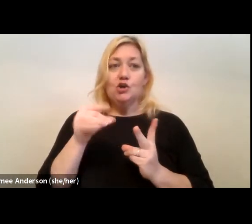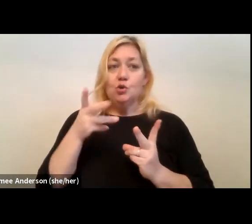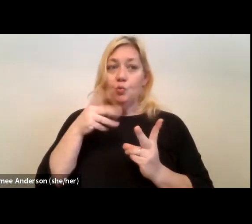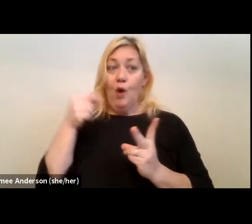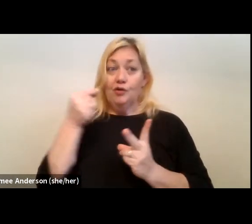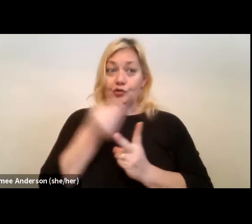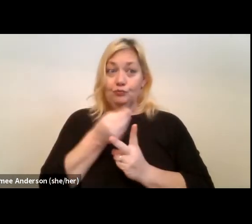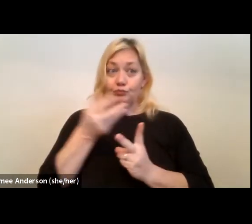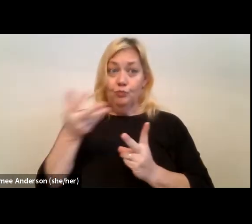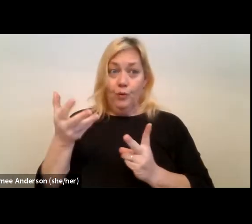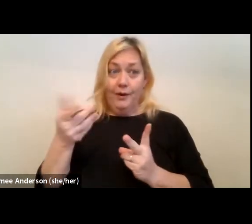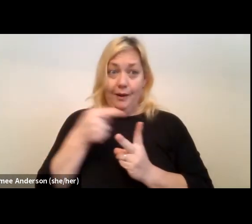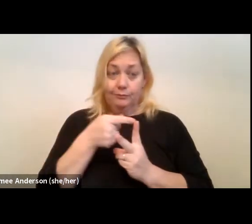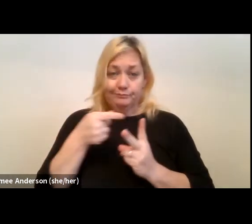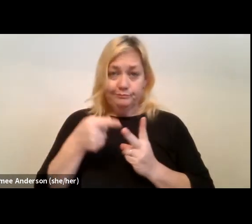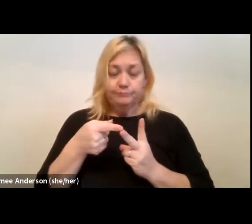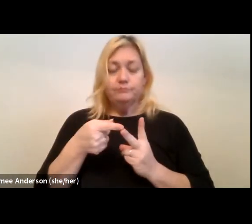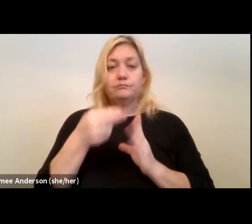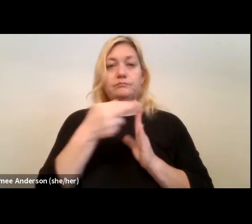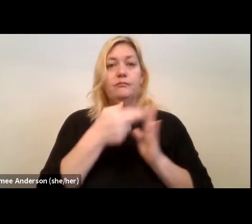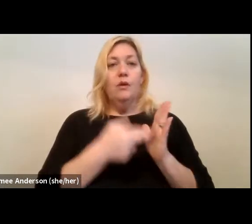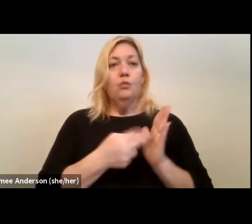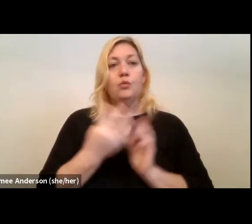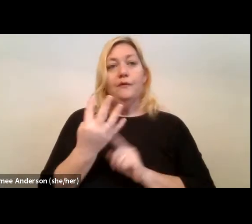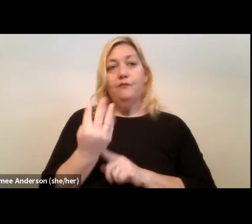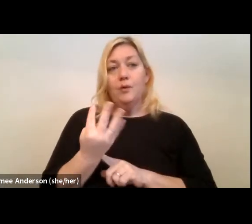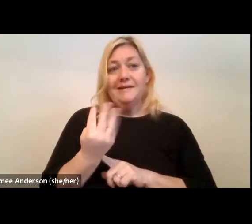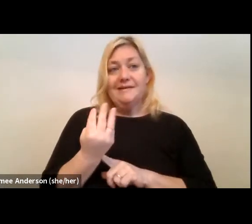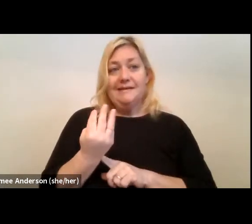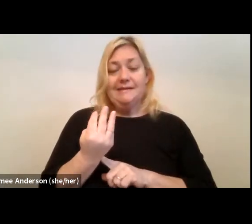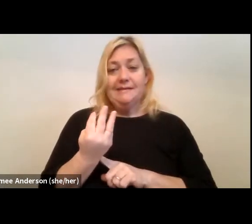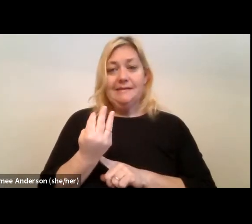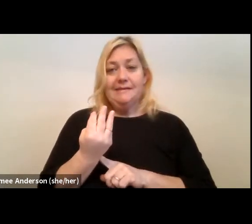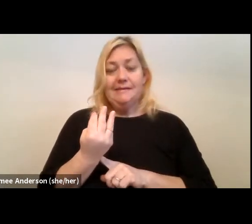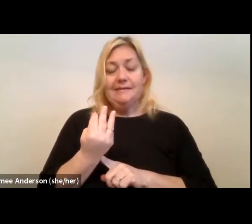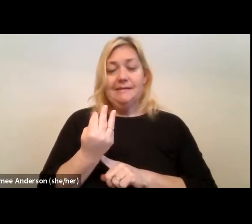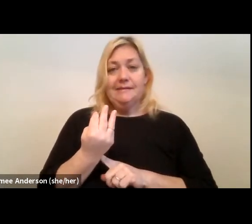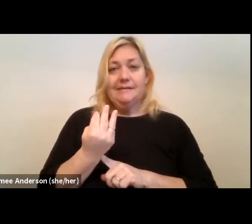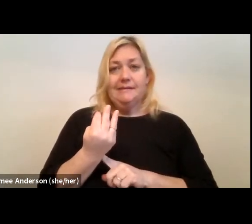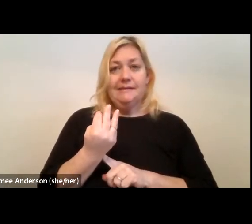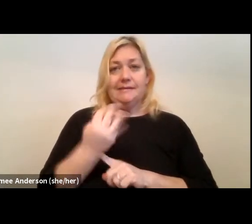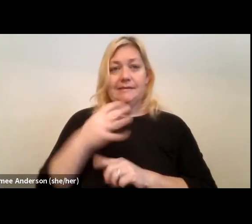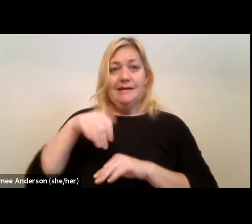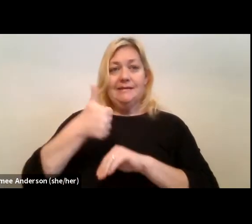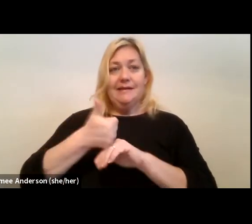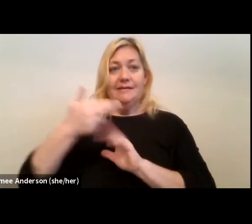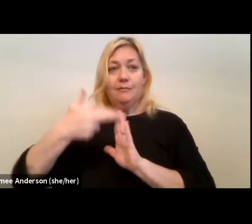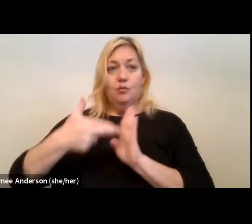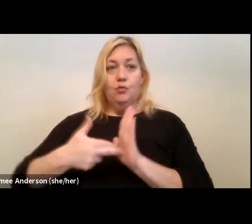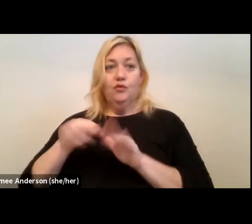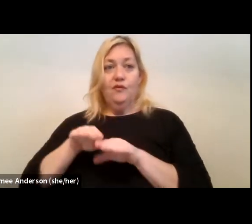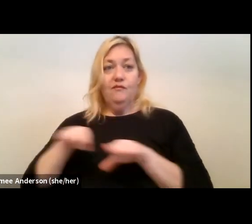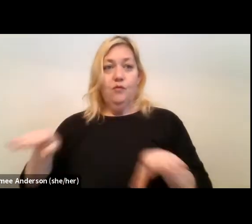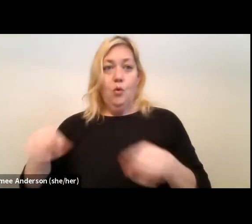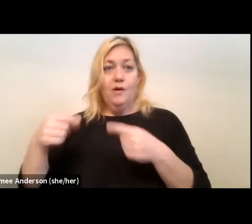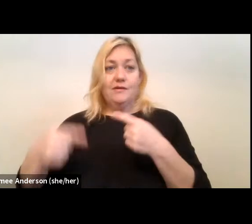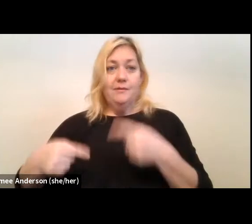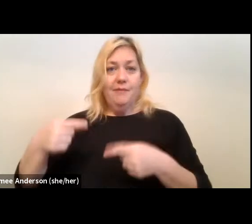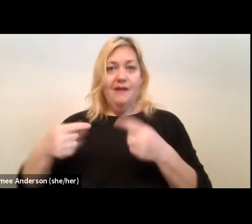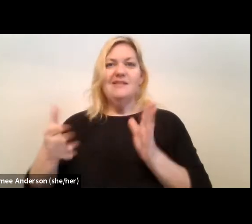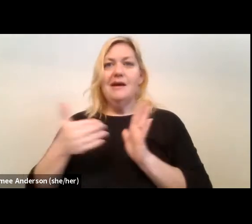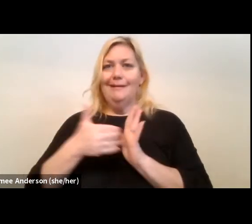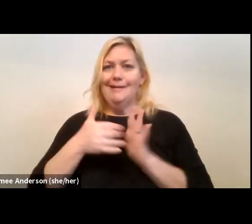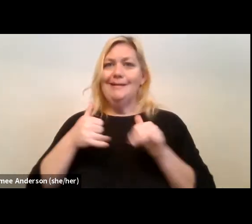out. Rule 14 sets the rules for floor debate. Again, very, very similar to rules that